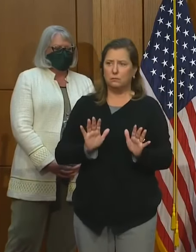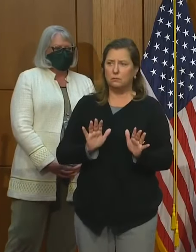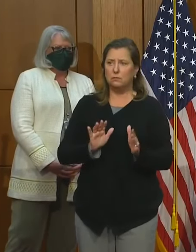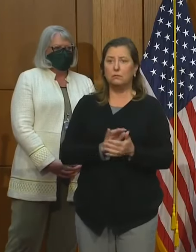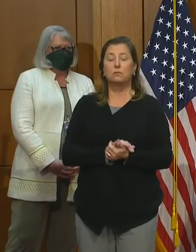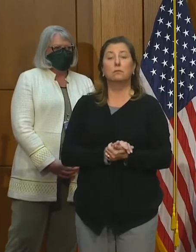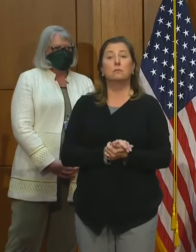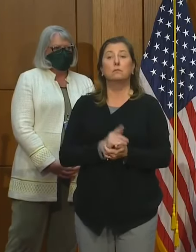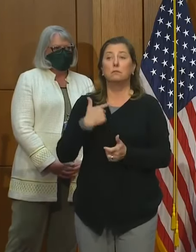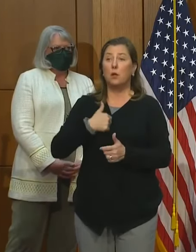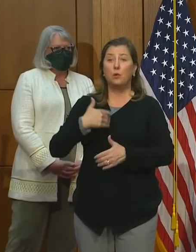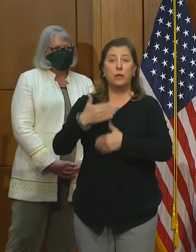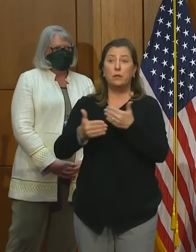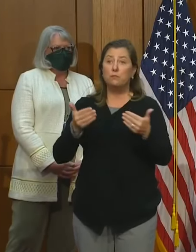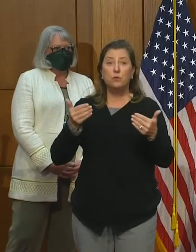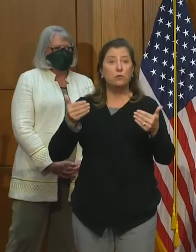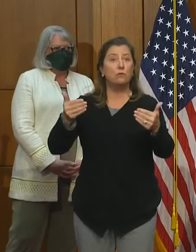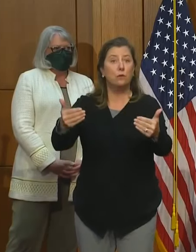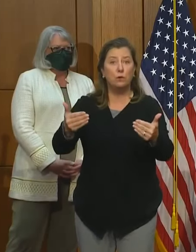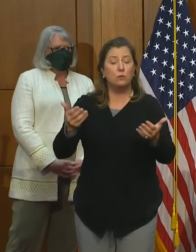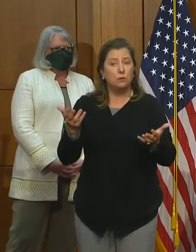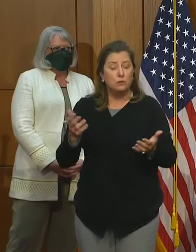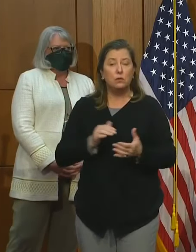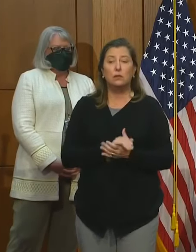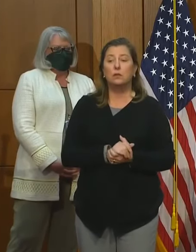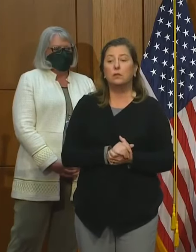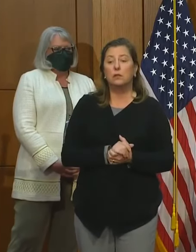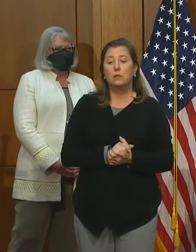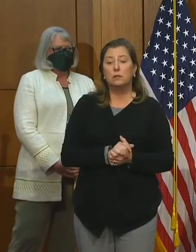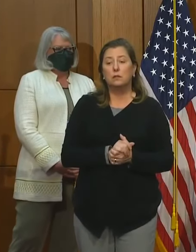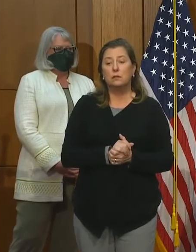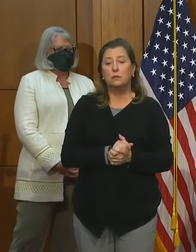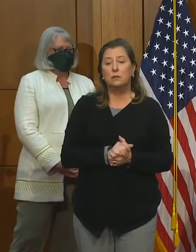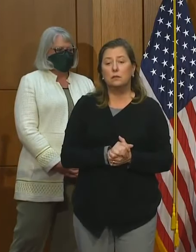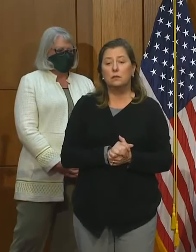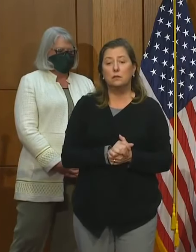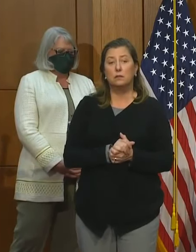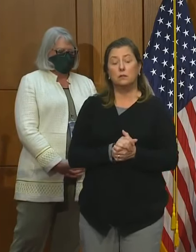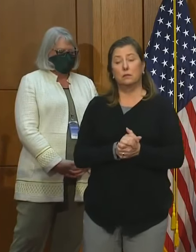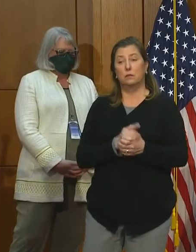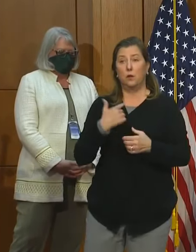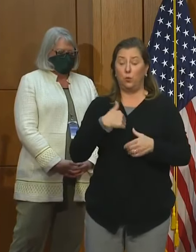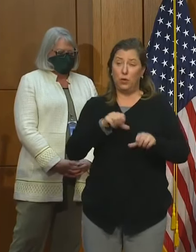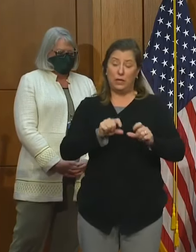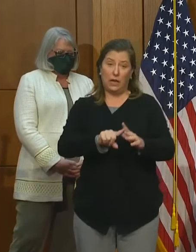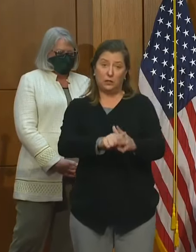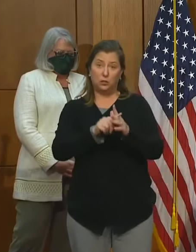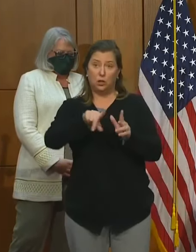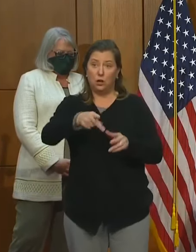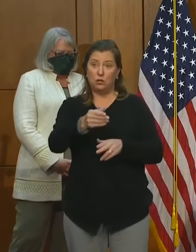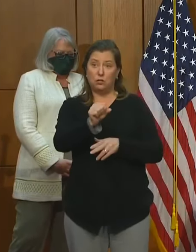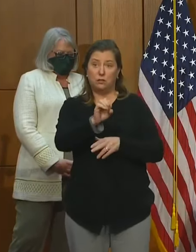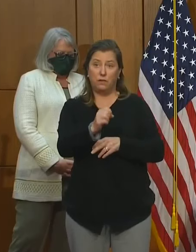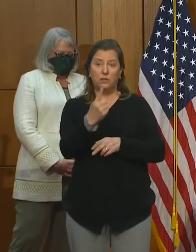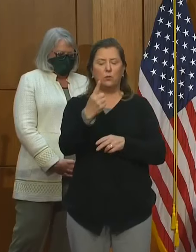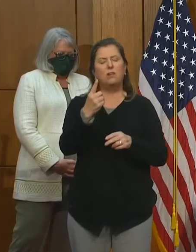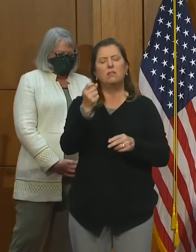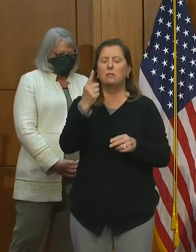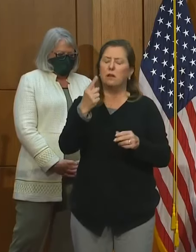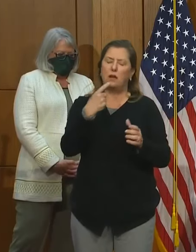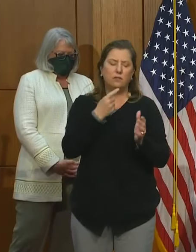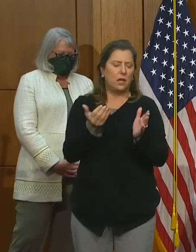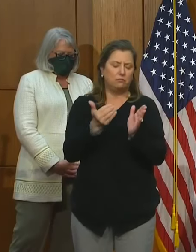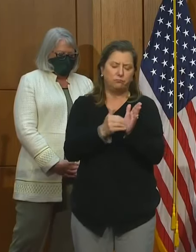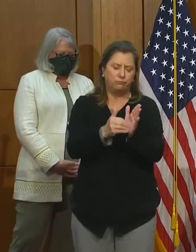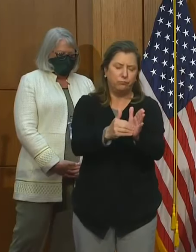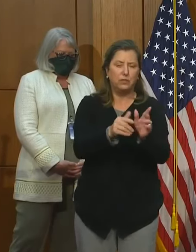And as we move forward, one of the abilities to go into phase one, and you've heard me say this a number of times